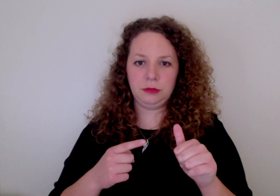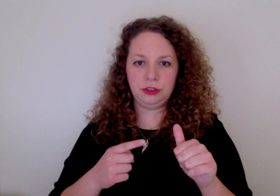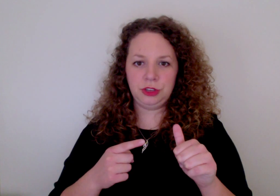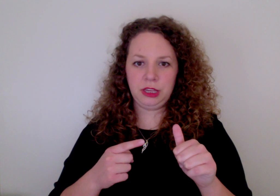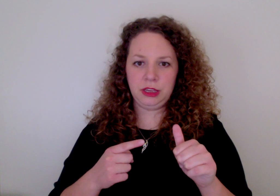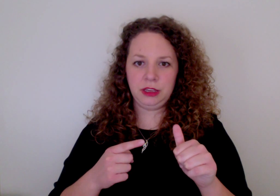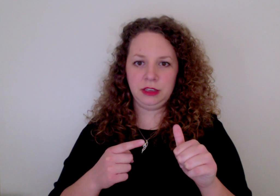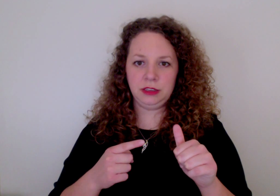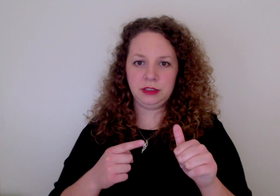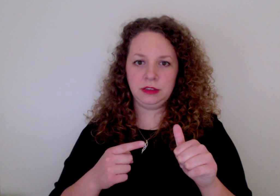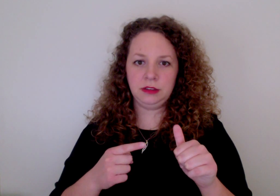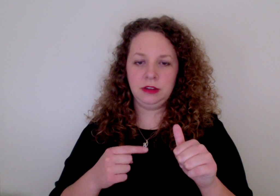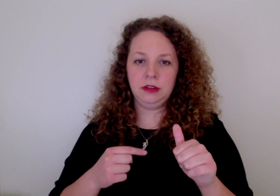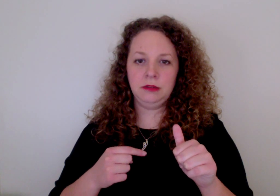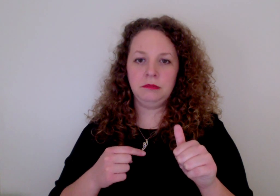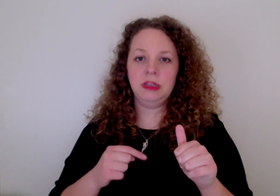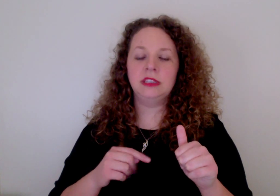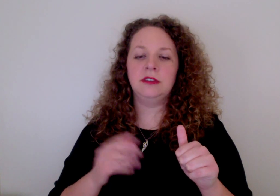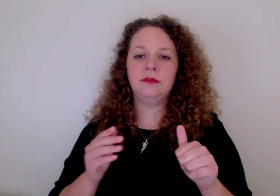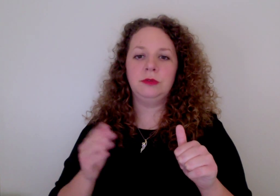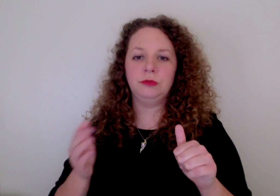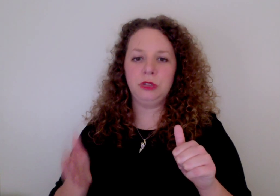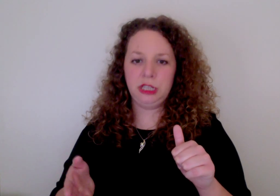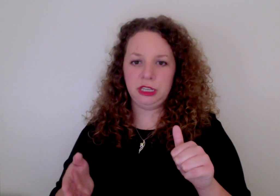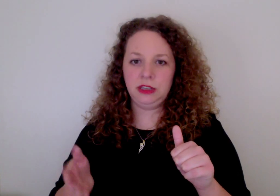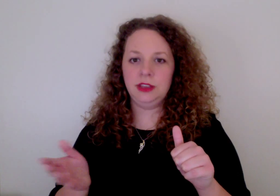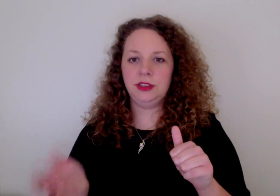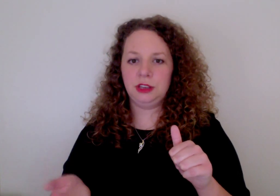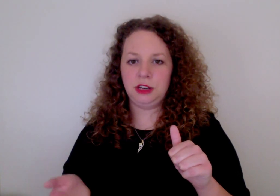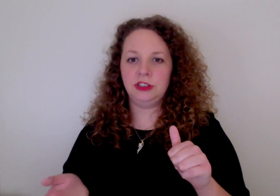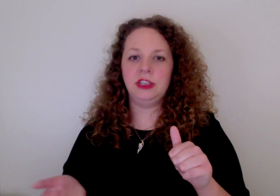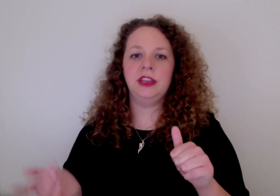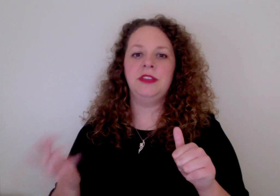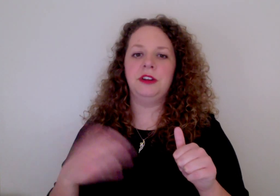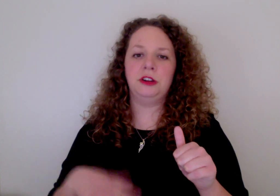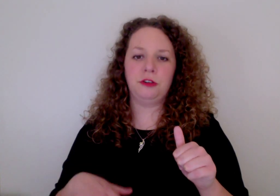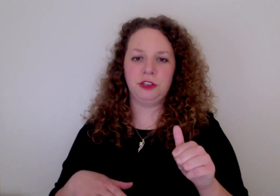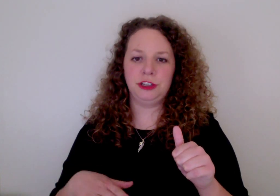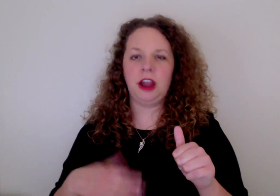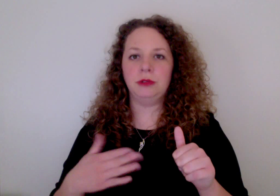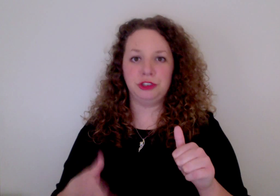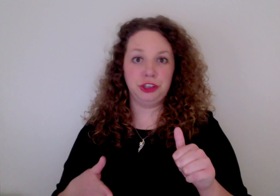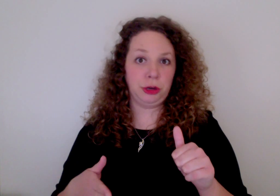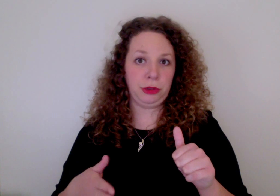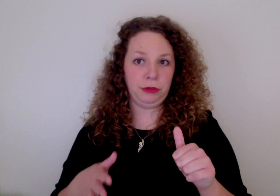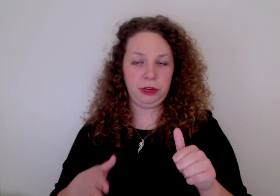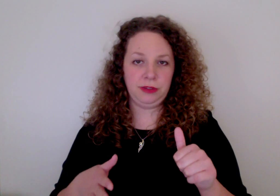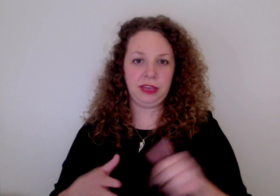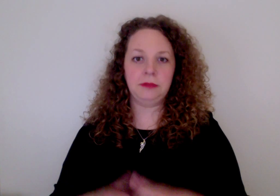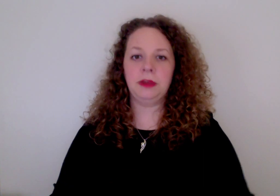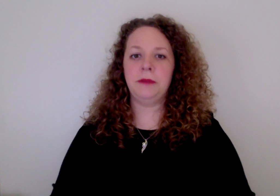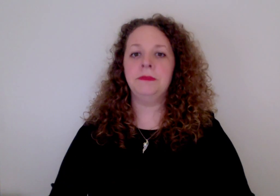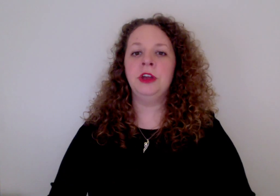which is, myself will read it and then understand it, and then I'll go over to your house and show you. What do you think? Okay,